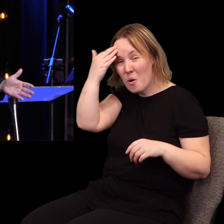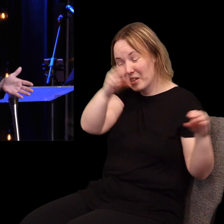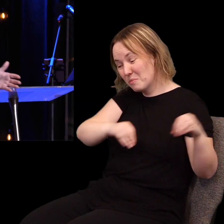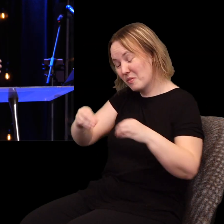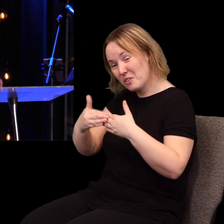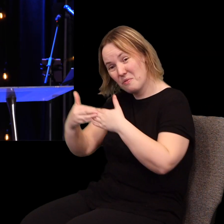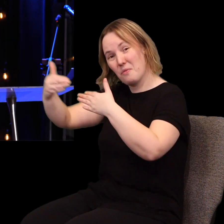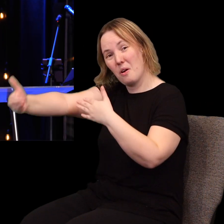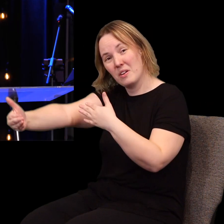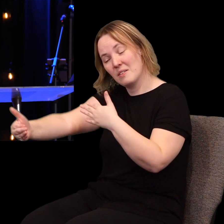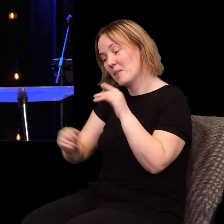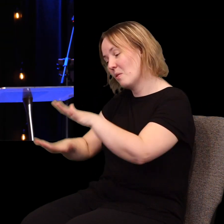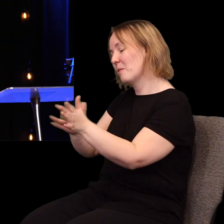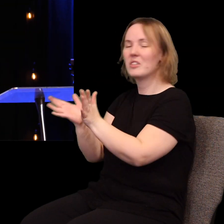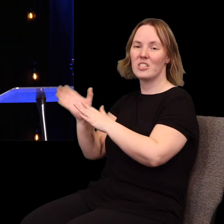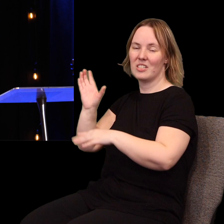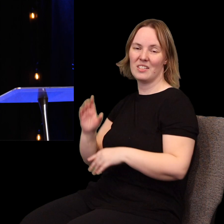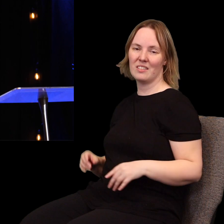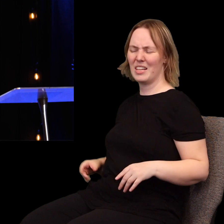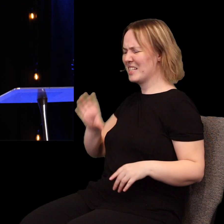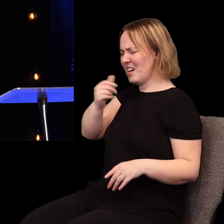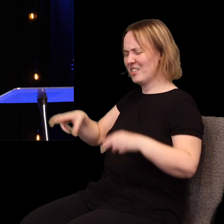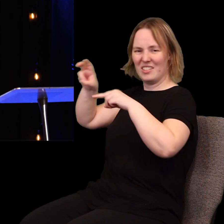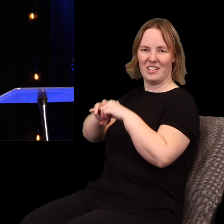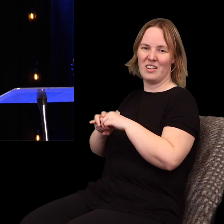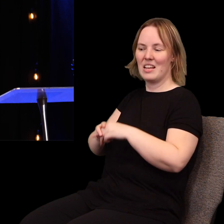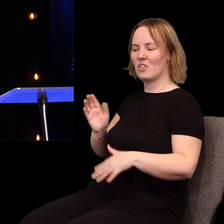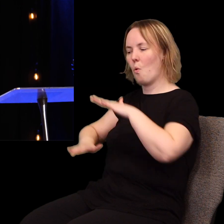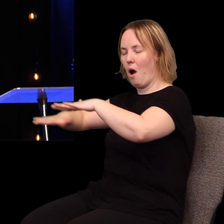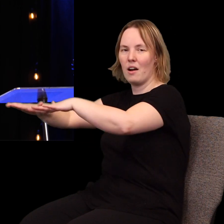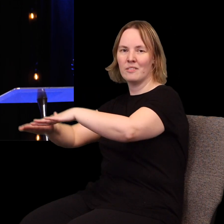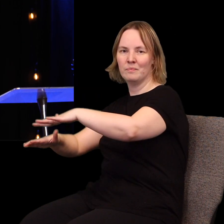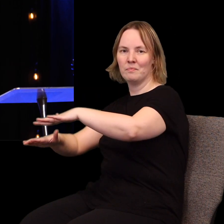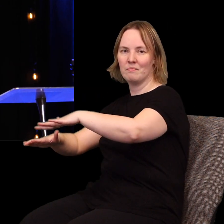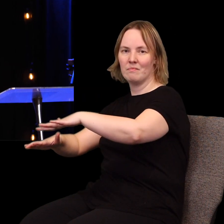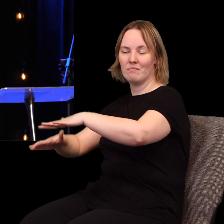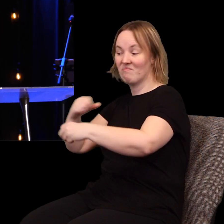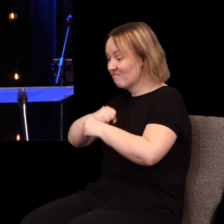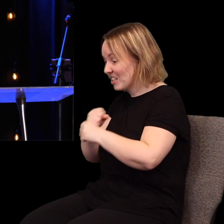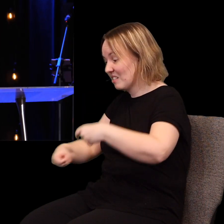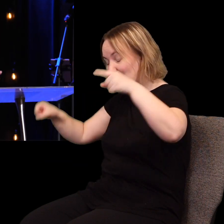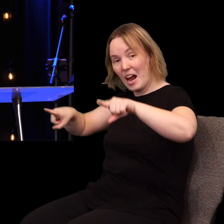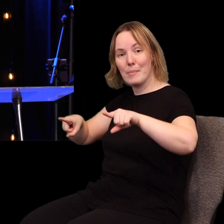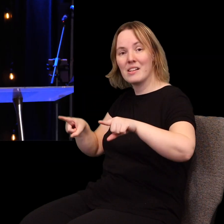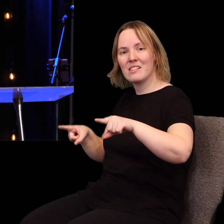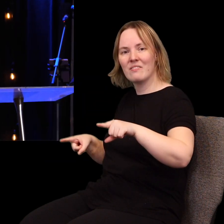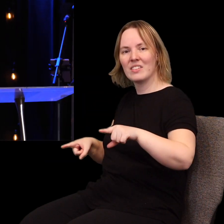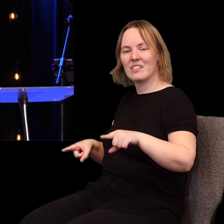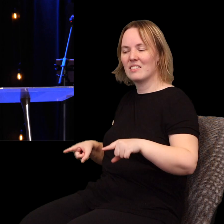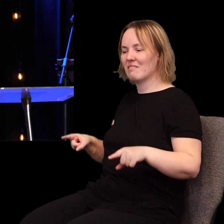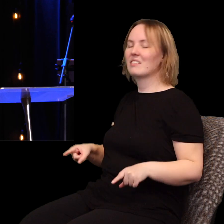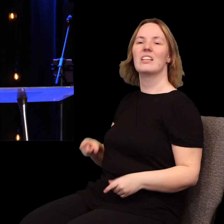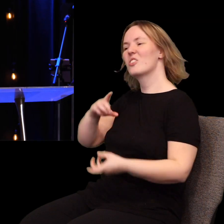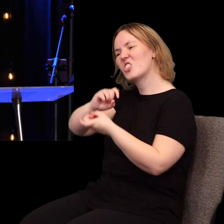forward. That walking with Jesus is not just sitting around, right? It's a walk. It actually accomplishes something. There's goals.